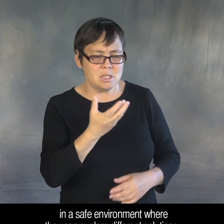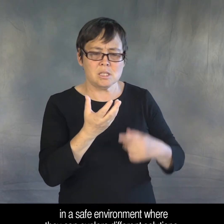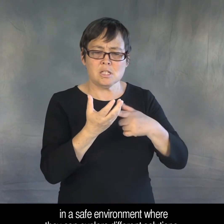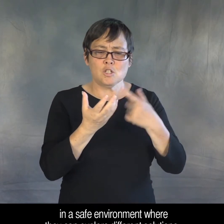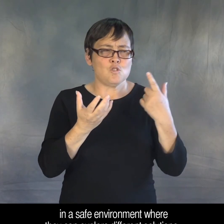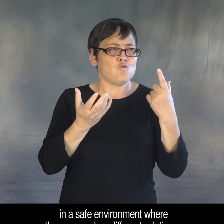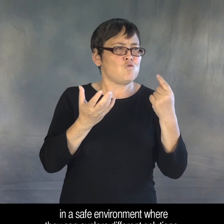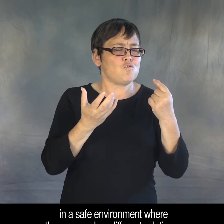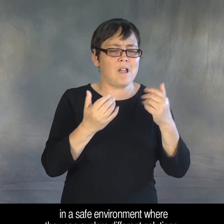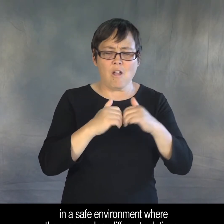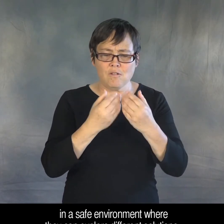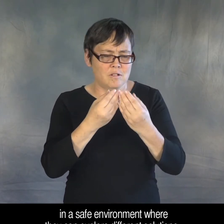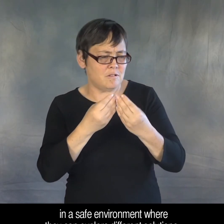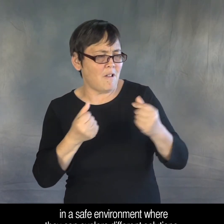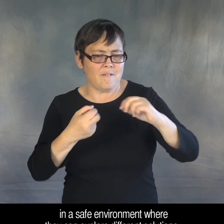can explore different solutions.